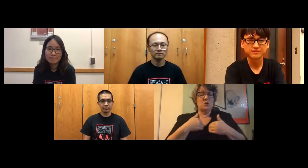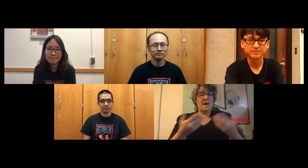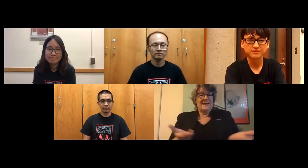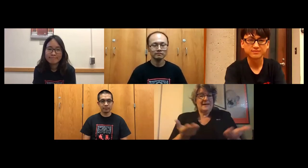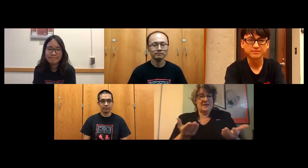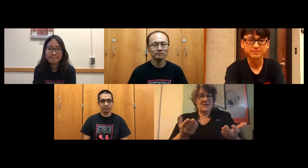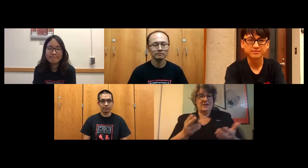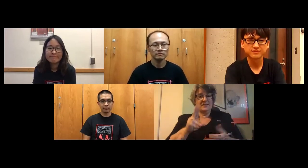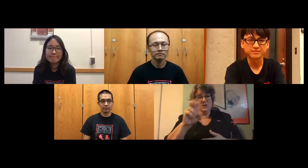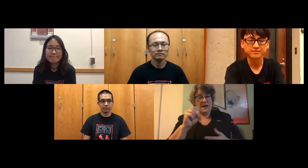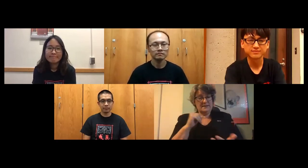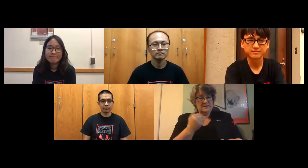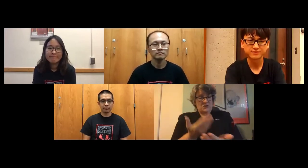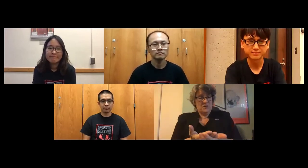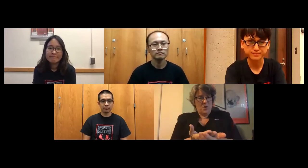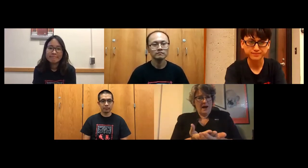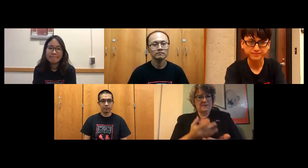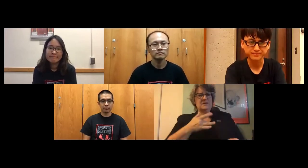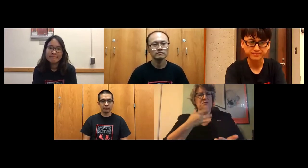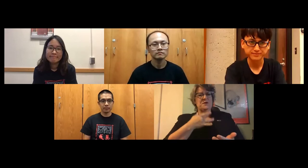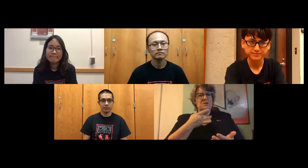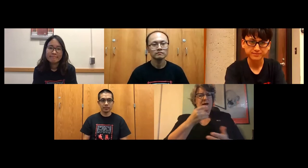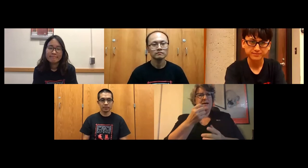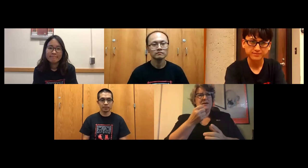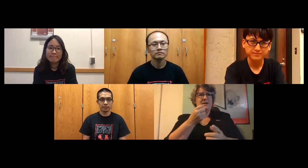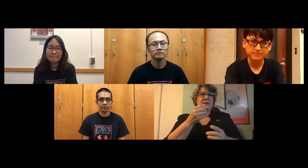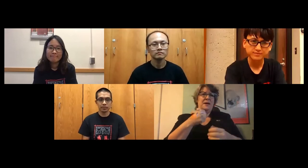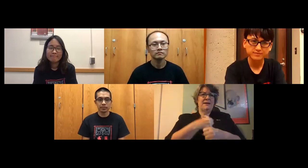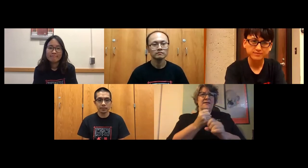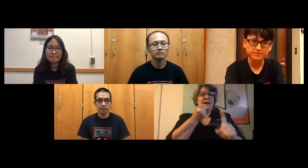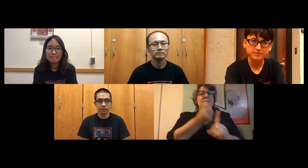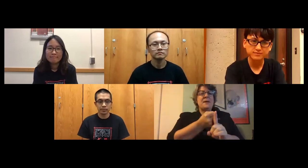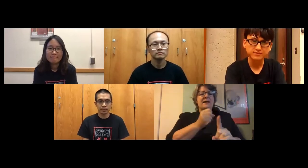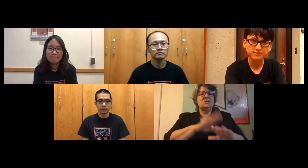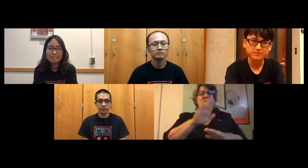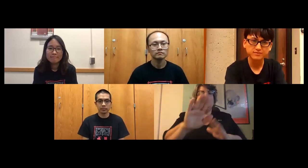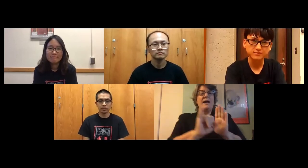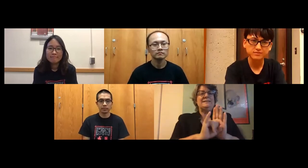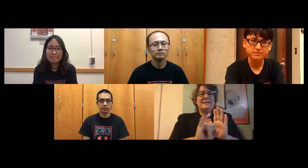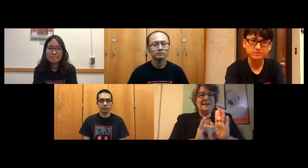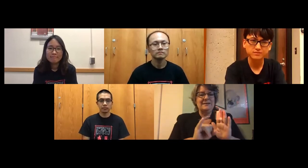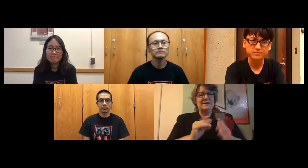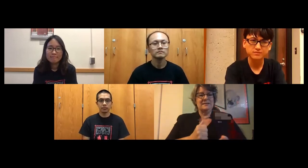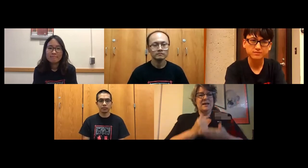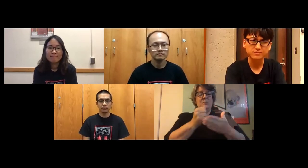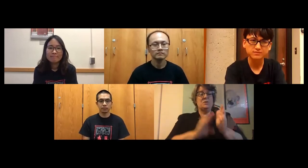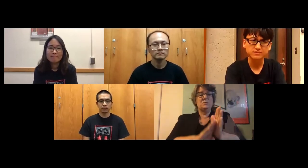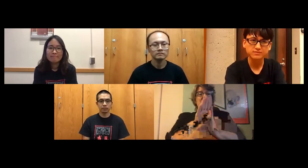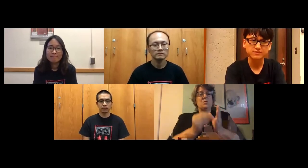had here in the US since you've arrived that you feel have made an impact on your identity that help you